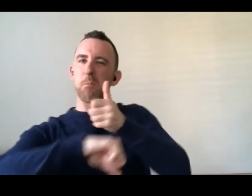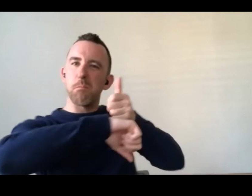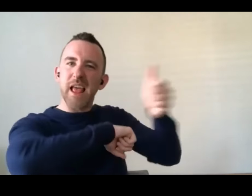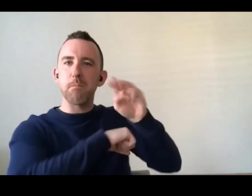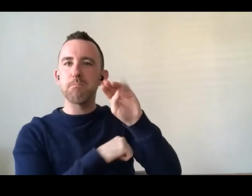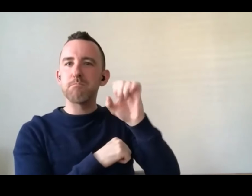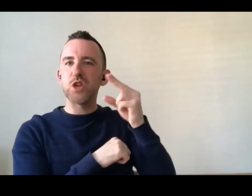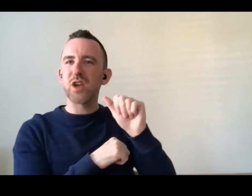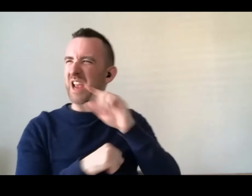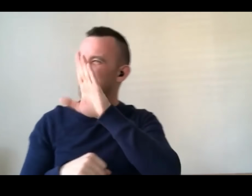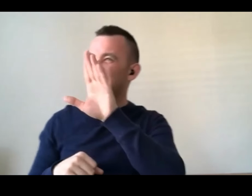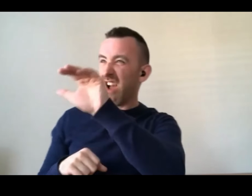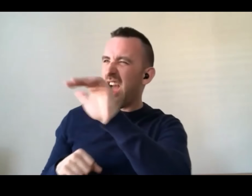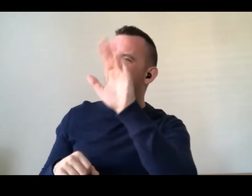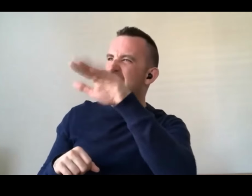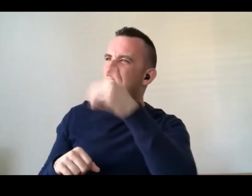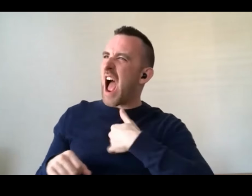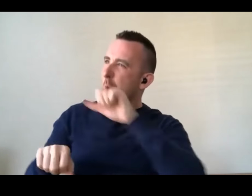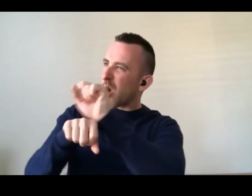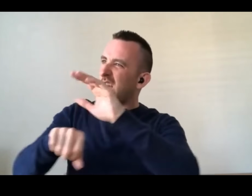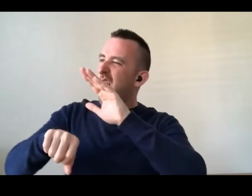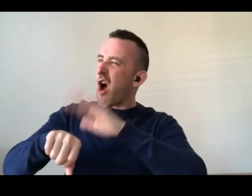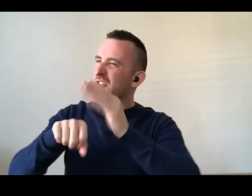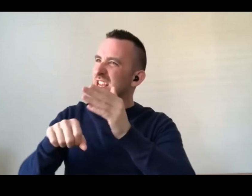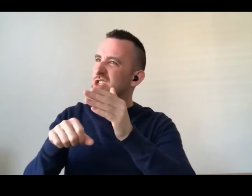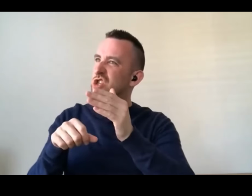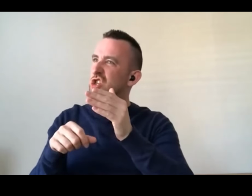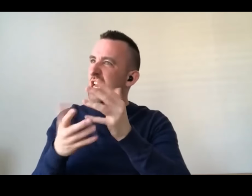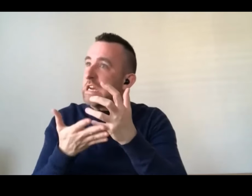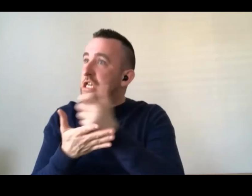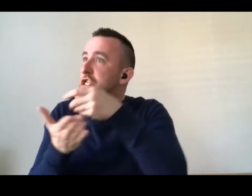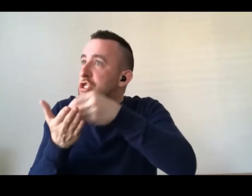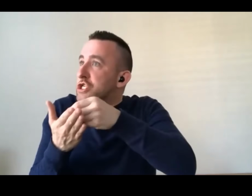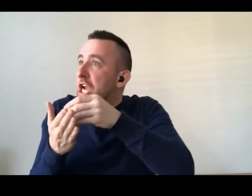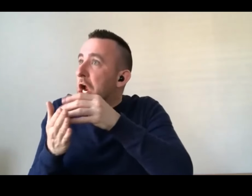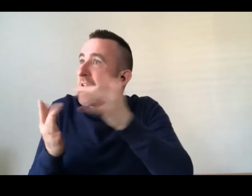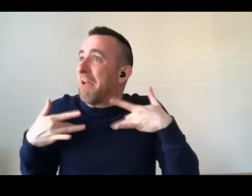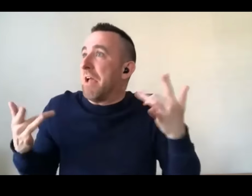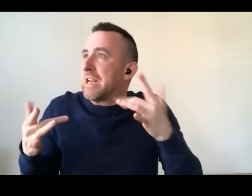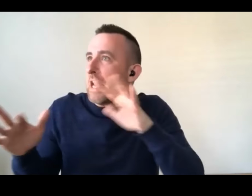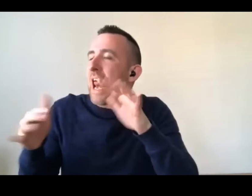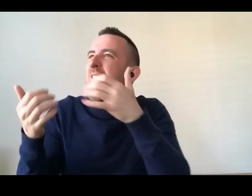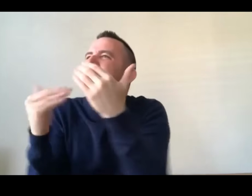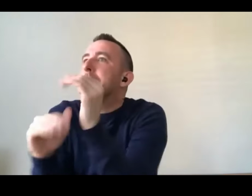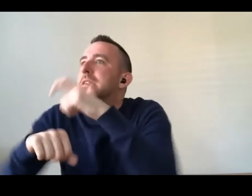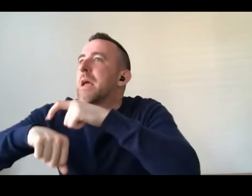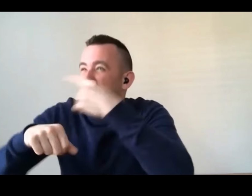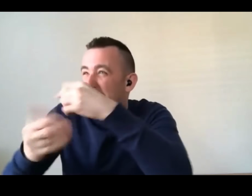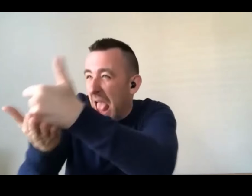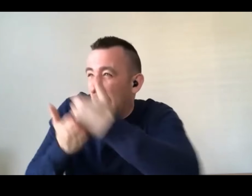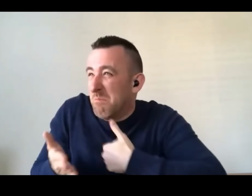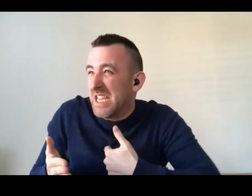know, hey, I'm working on this charity event and I have only this limited amount of time to get this thing done. Would you help me do